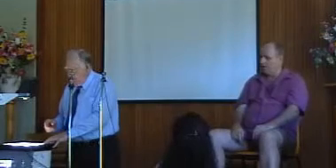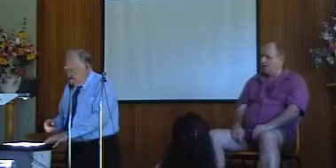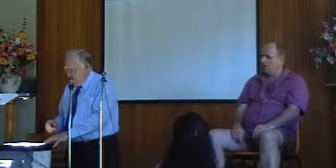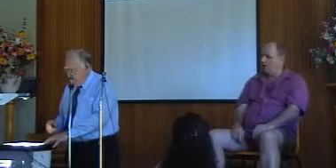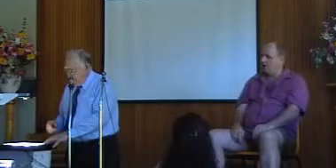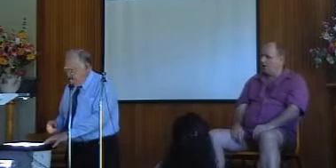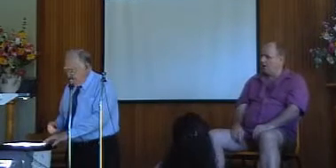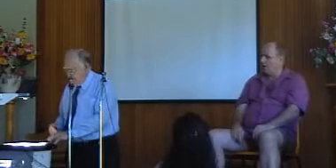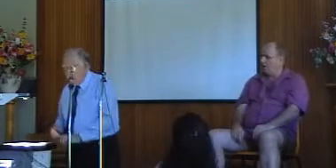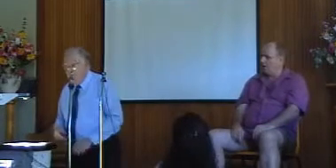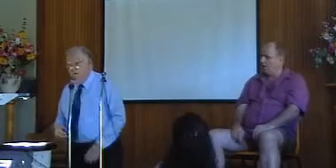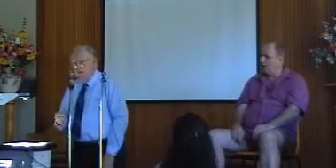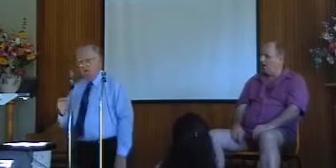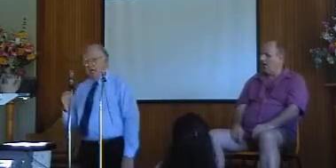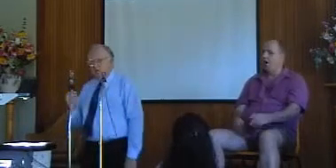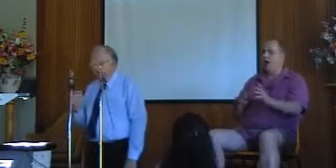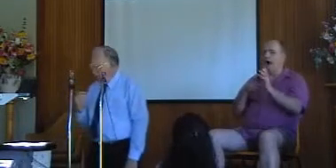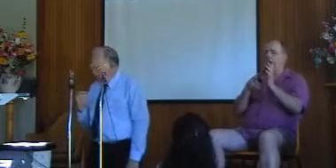go and find his brother,